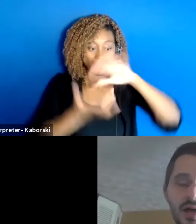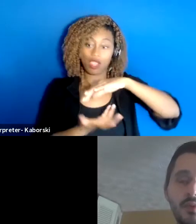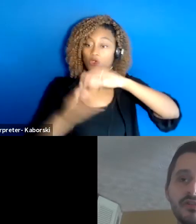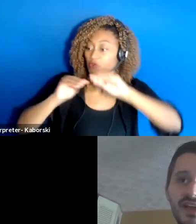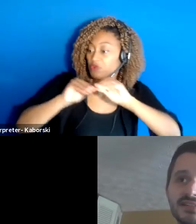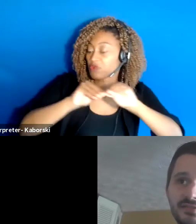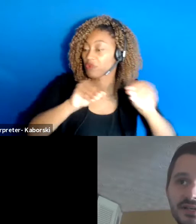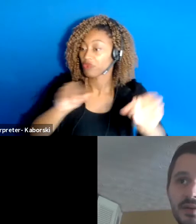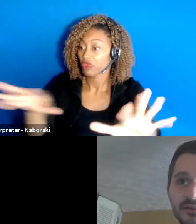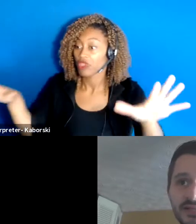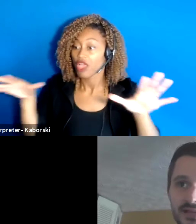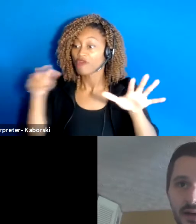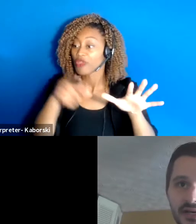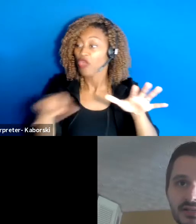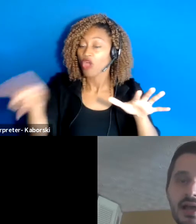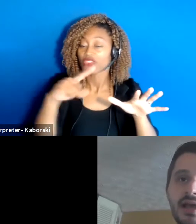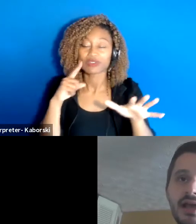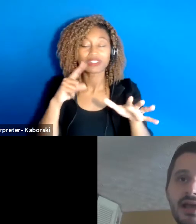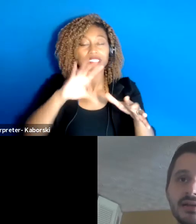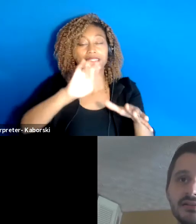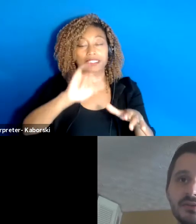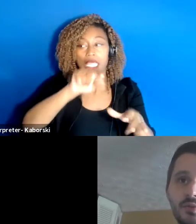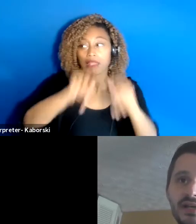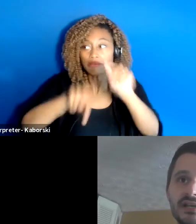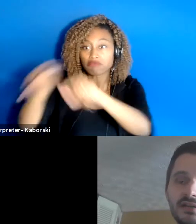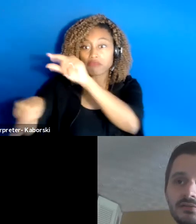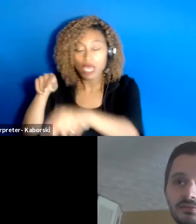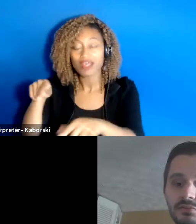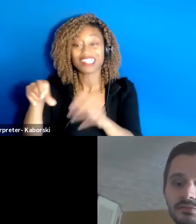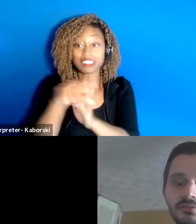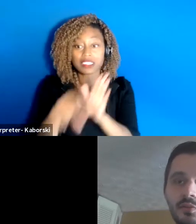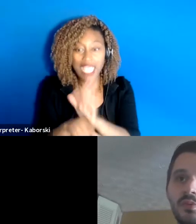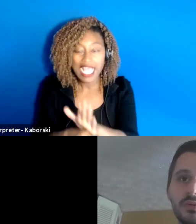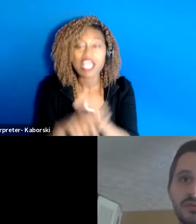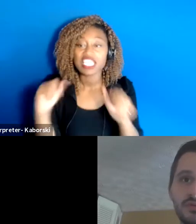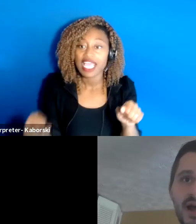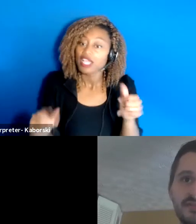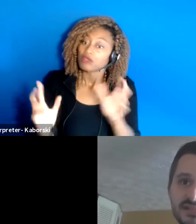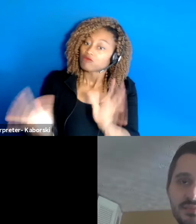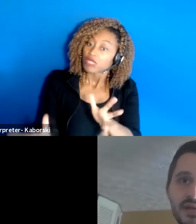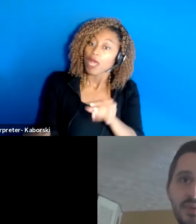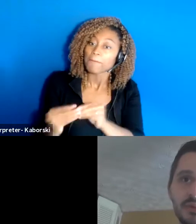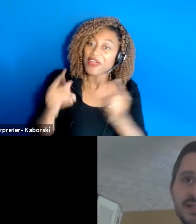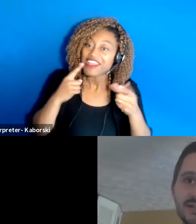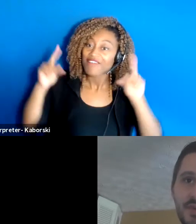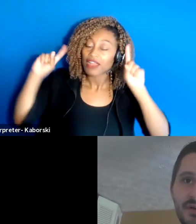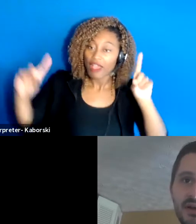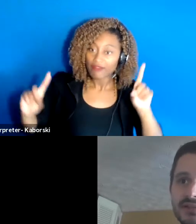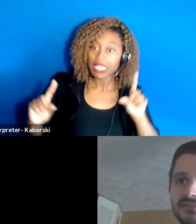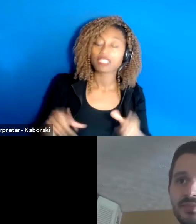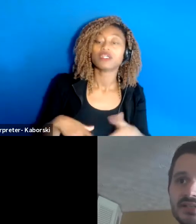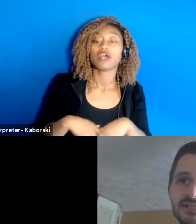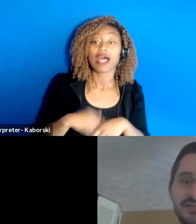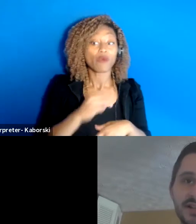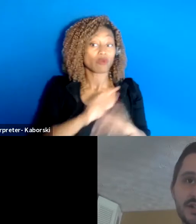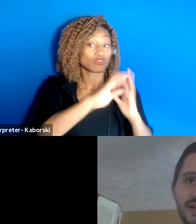talk a lot more effectively about these topics. And we will draft and submit public testimony